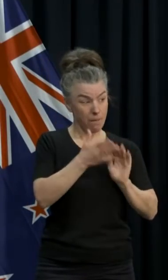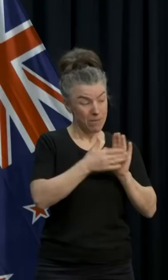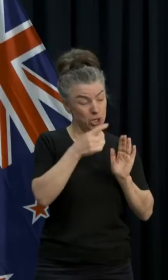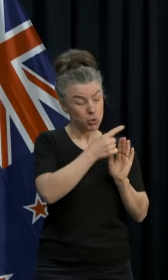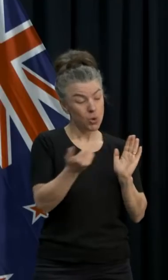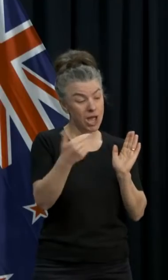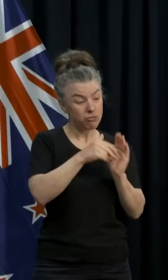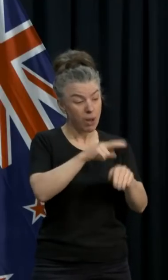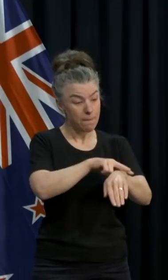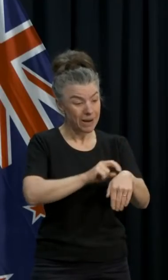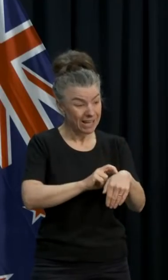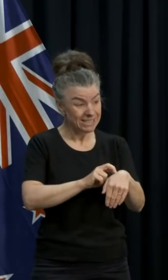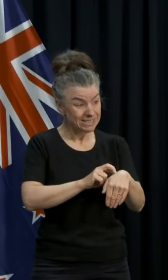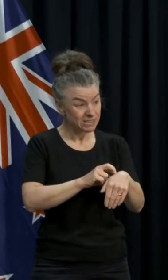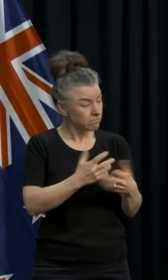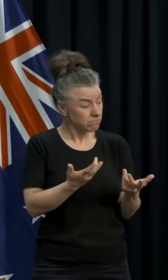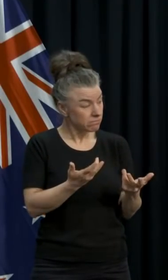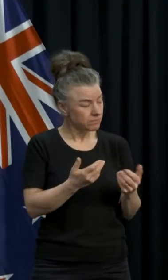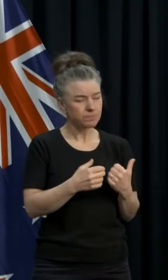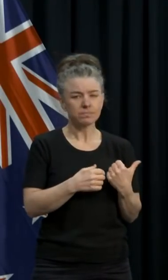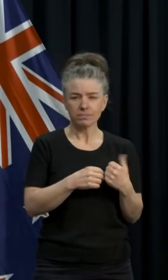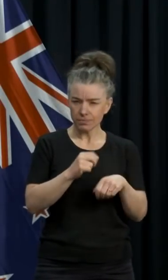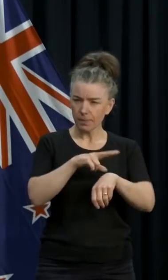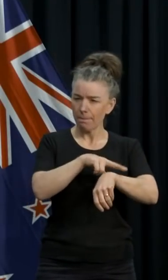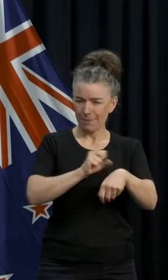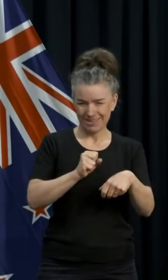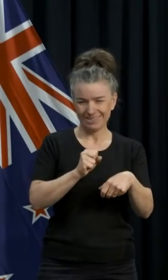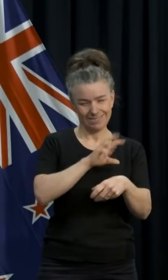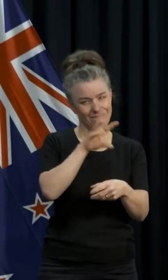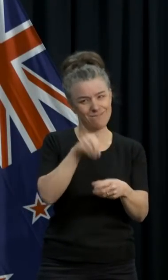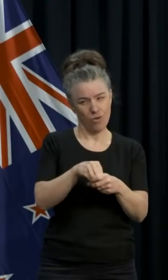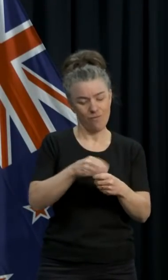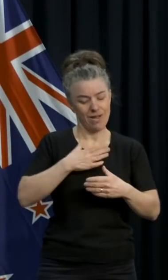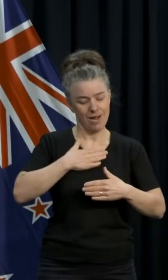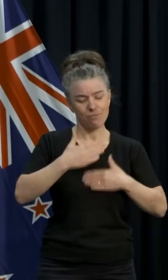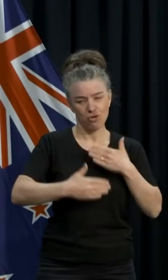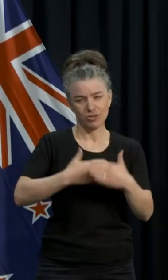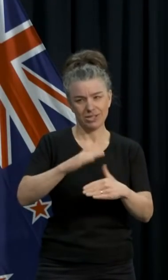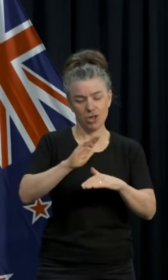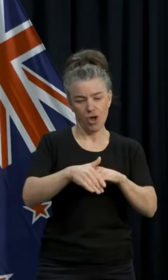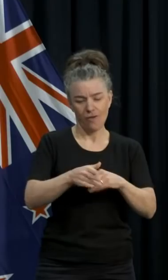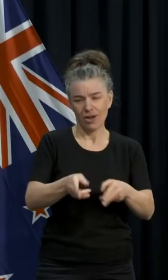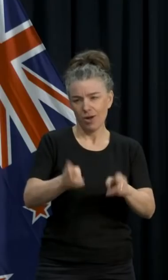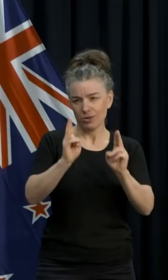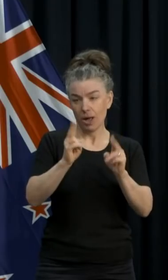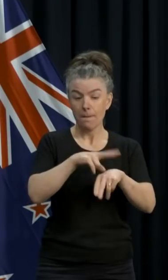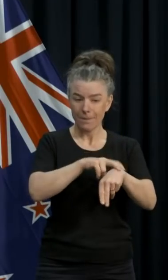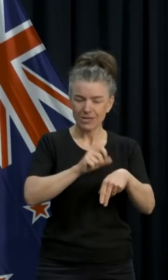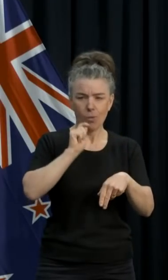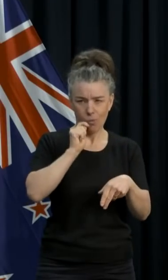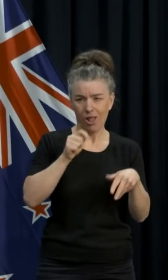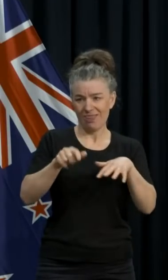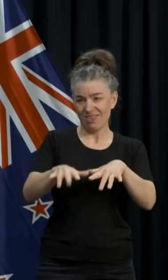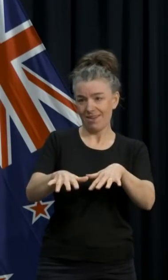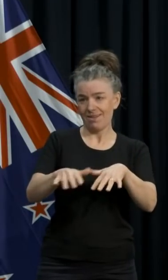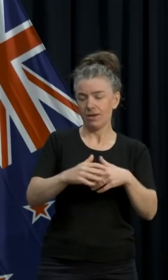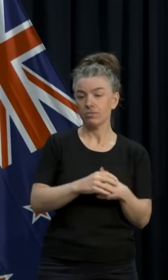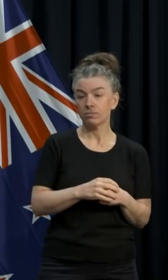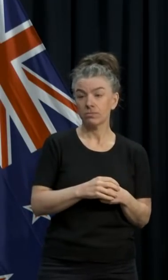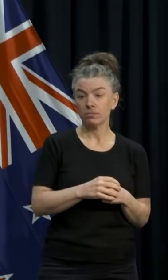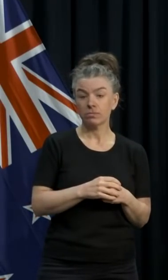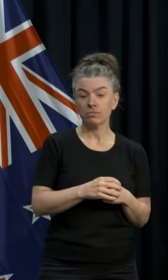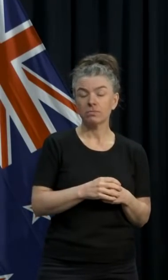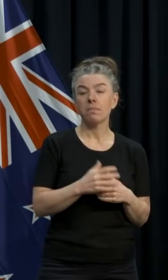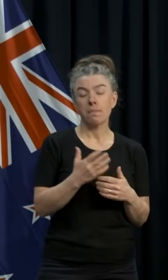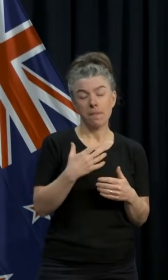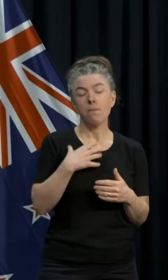the power to stop someone from leaving? Look, the police are very actively involved in this process, and so the police will certainly have a presence there. It will probably be greater